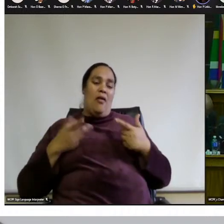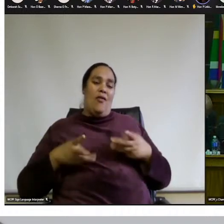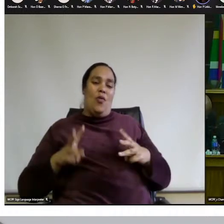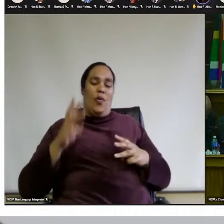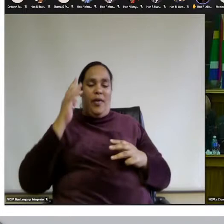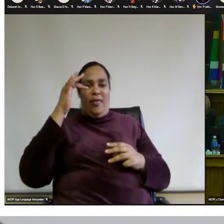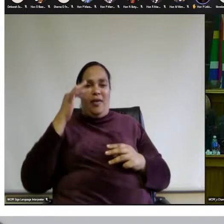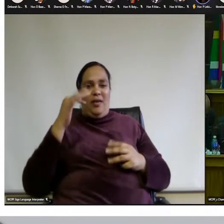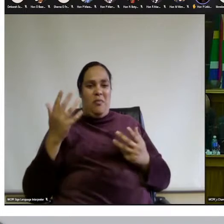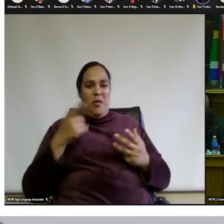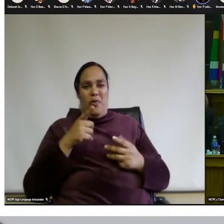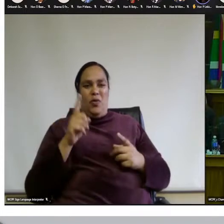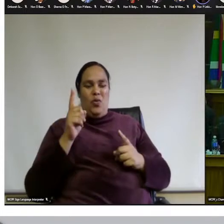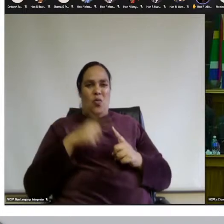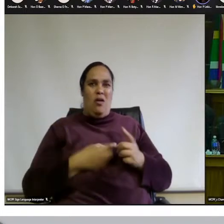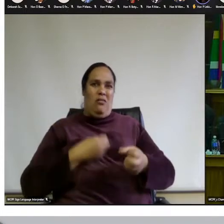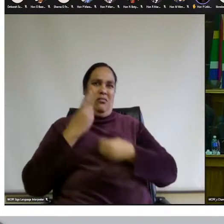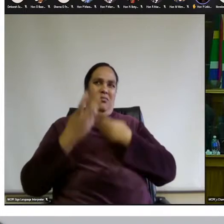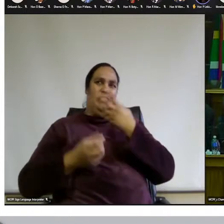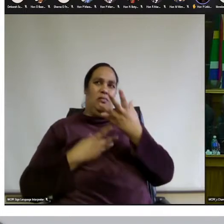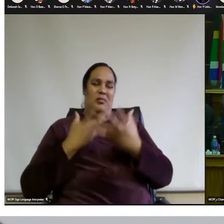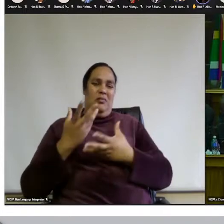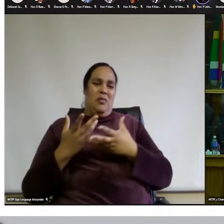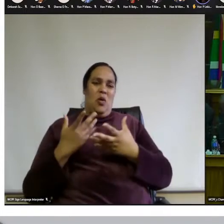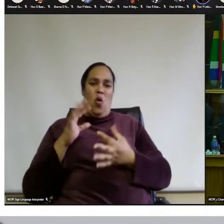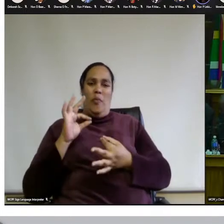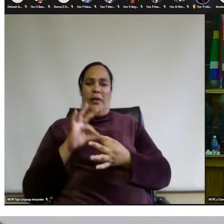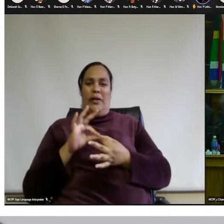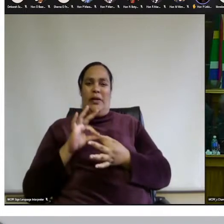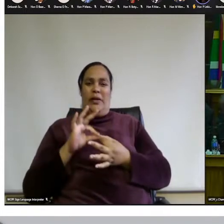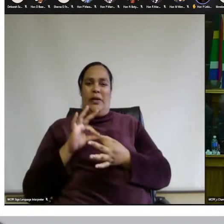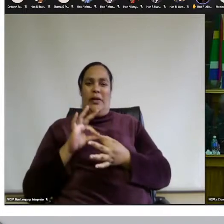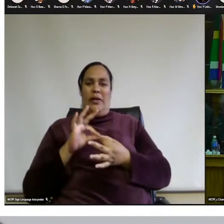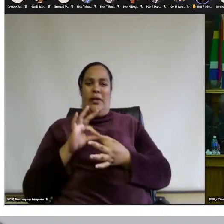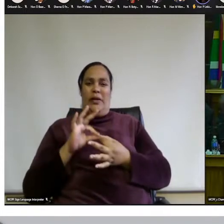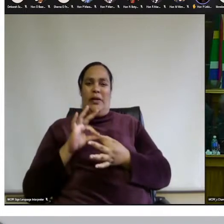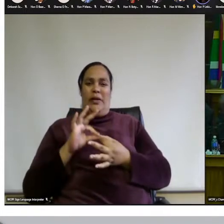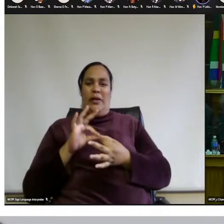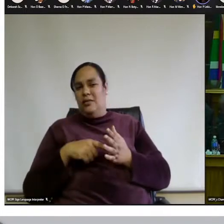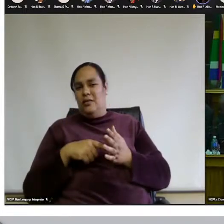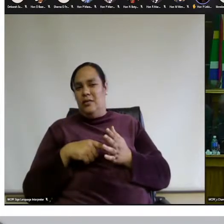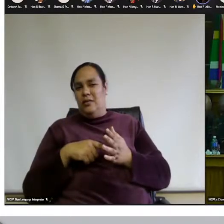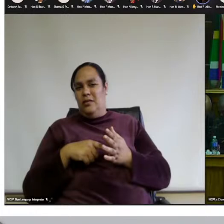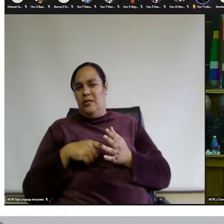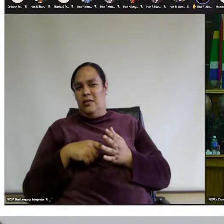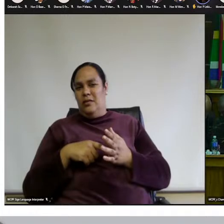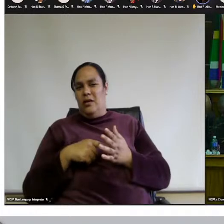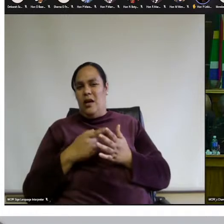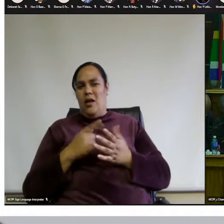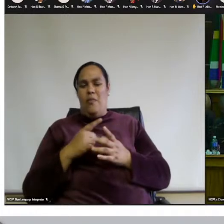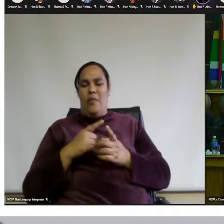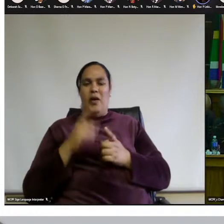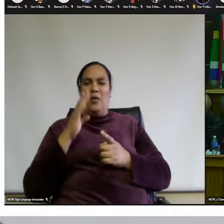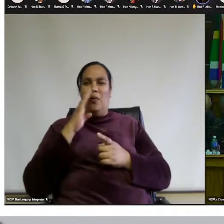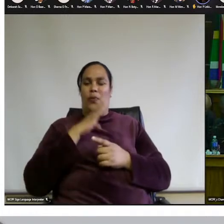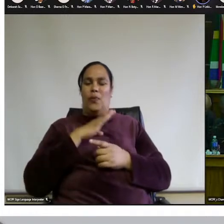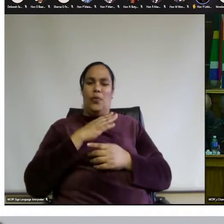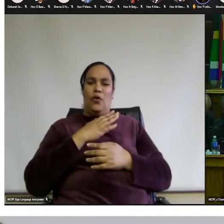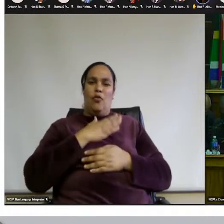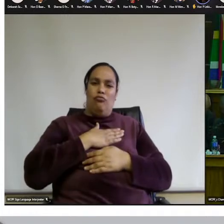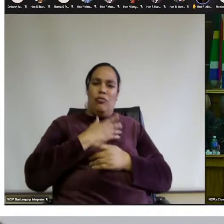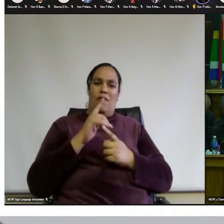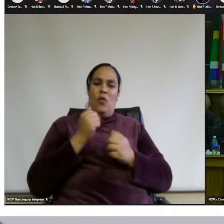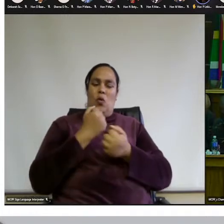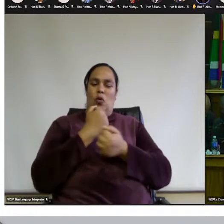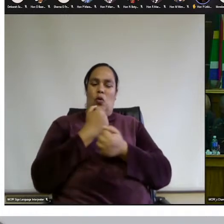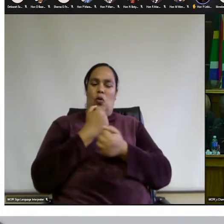where one cannot speak out, and in particular, the complaint speaks to a serious lack of appreciation for